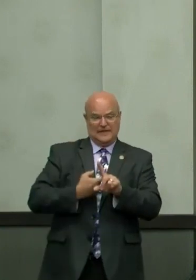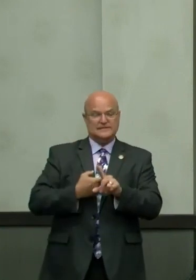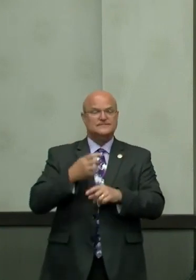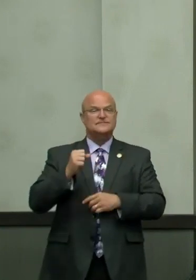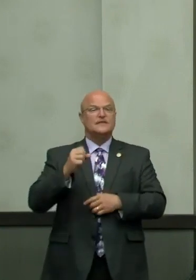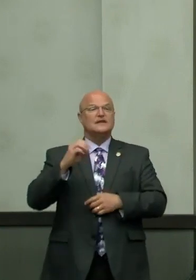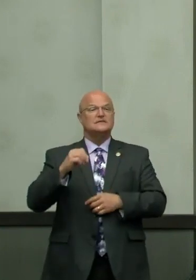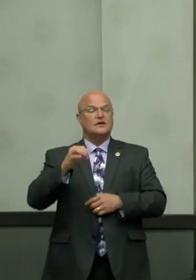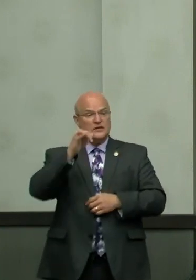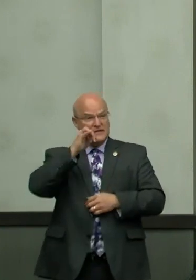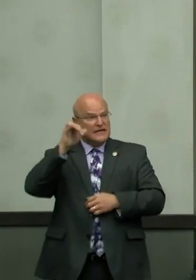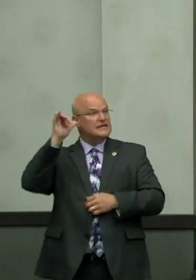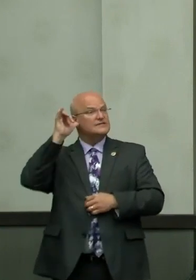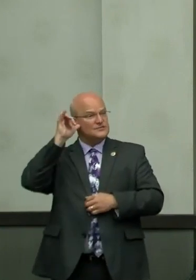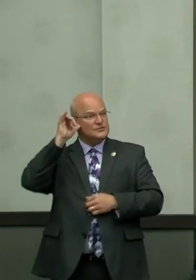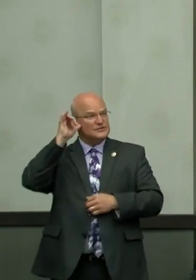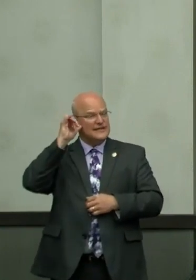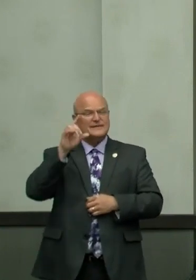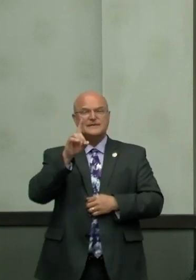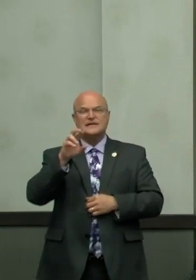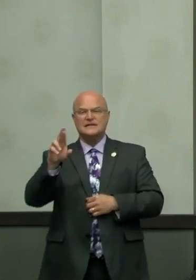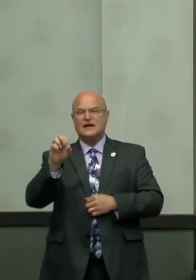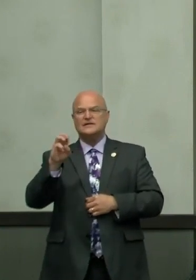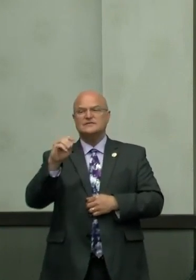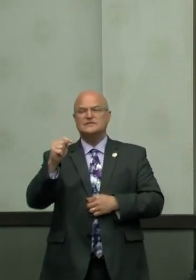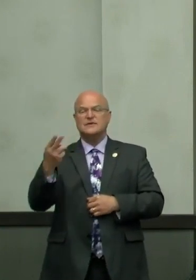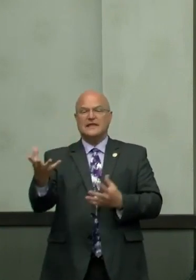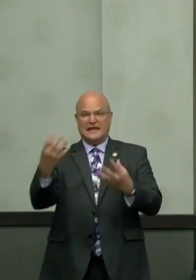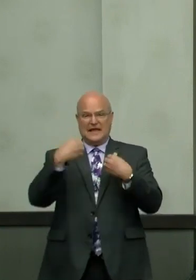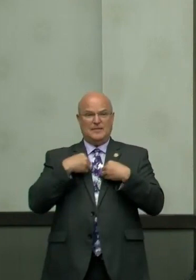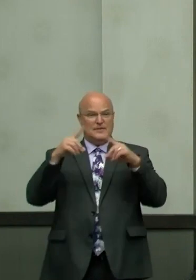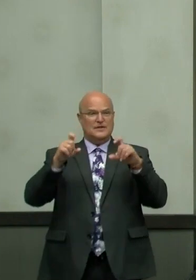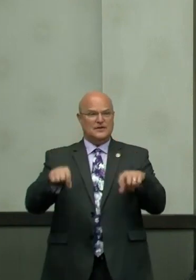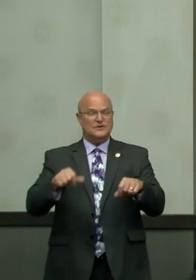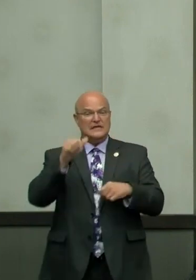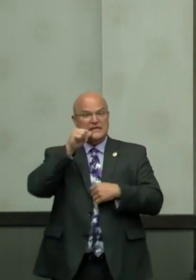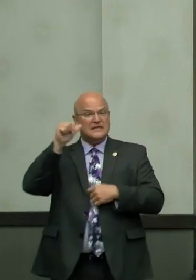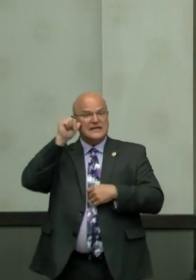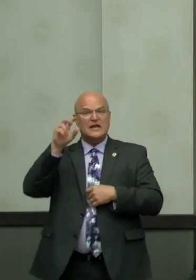And so yesterday, Dr. Smith gave me the news that we tested